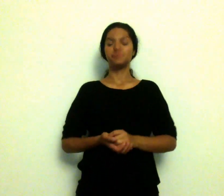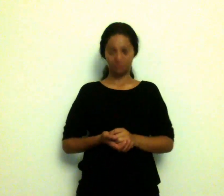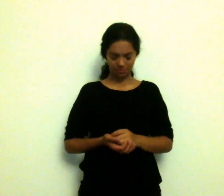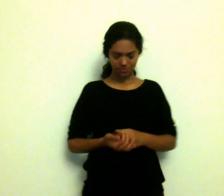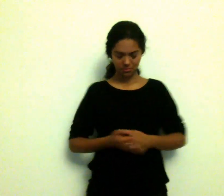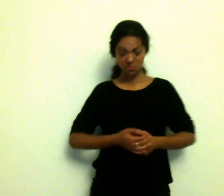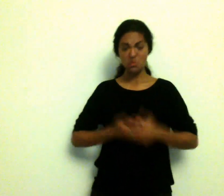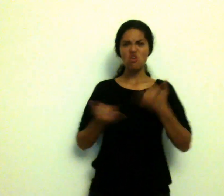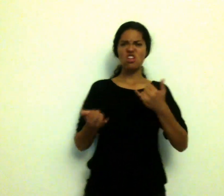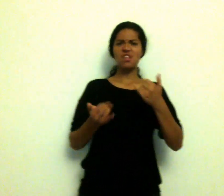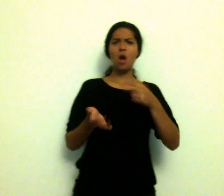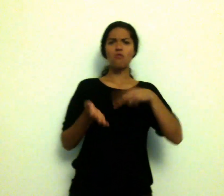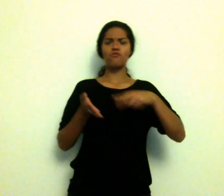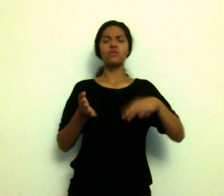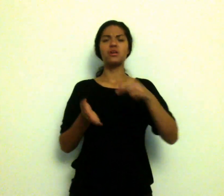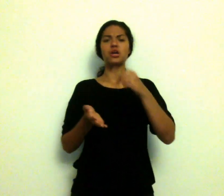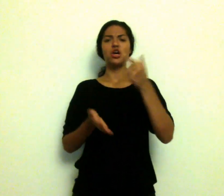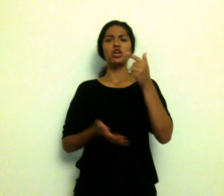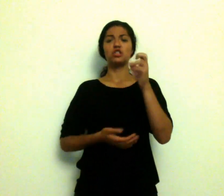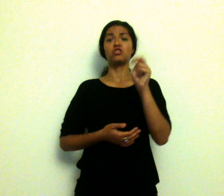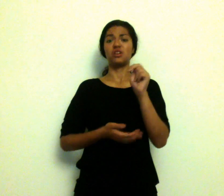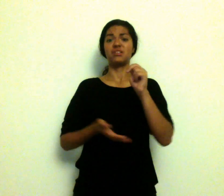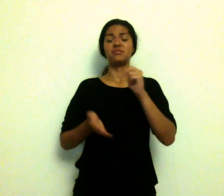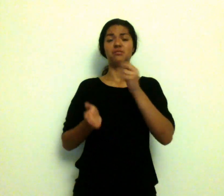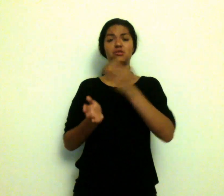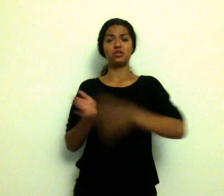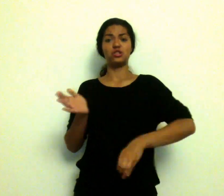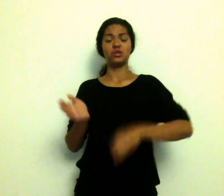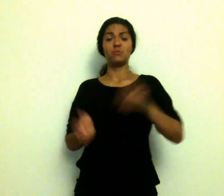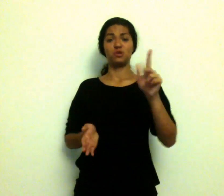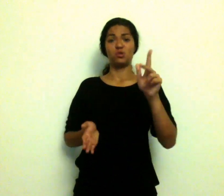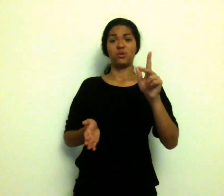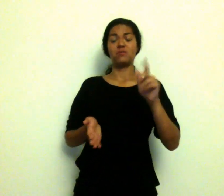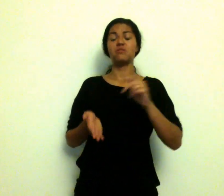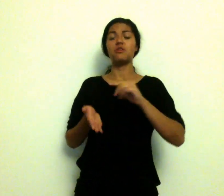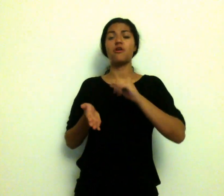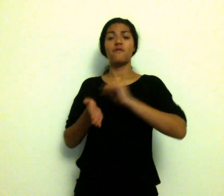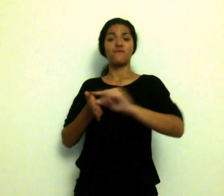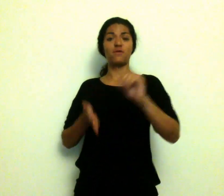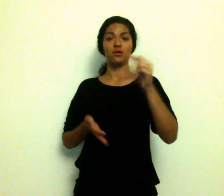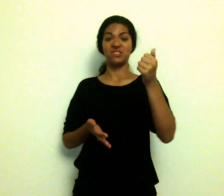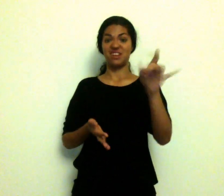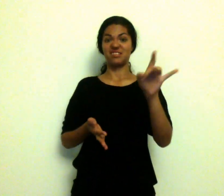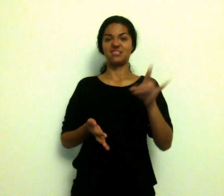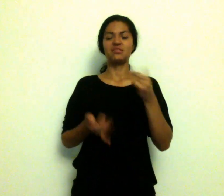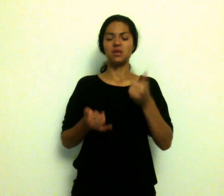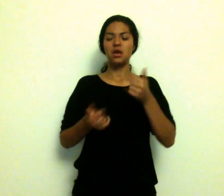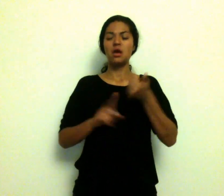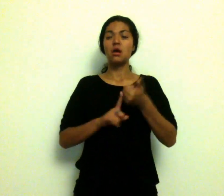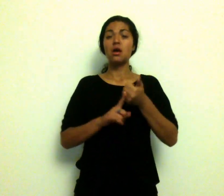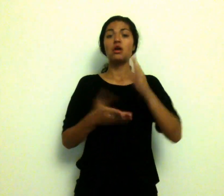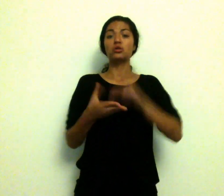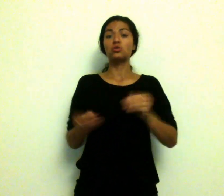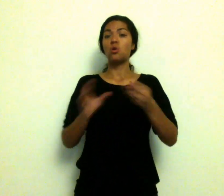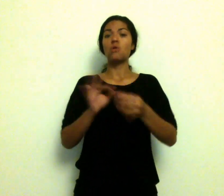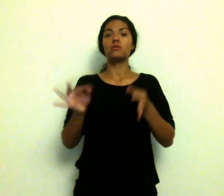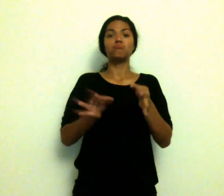19. This is the account of Abraham's son Isaac. Abraham became the father of Isaac, and Isaac was